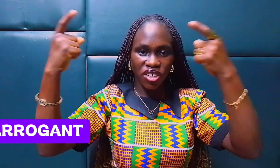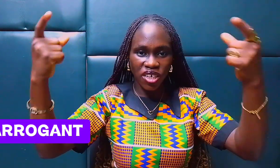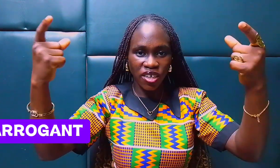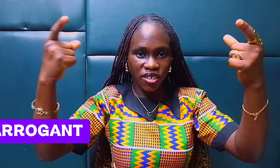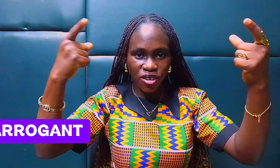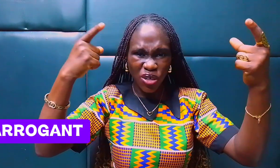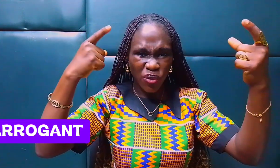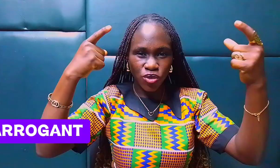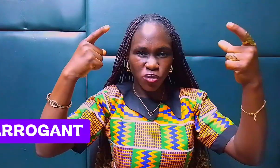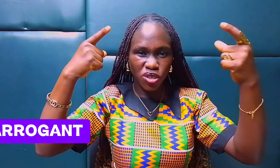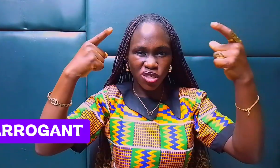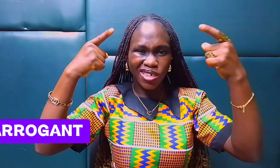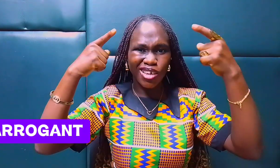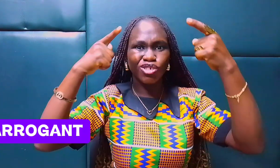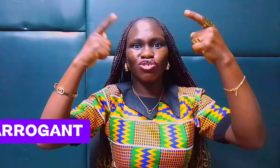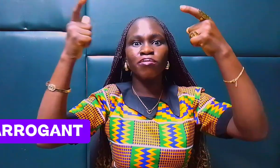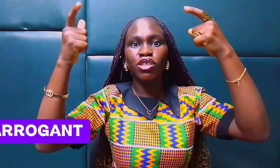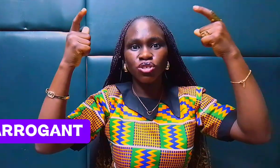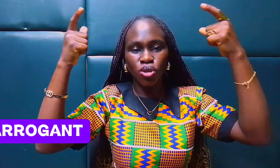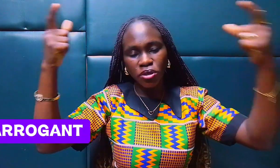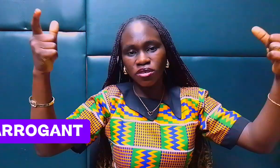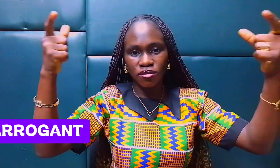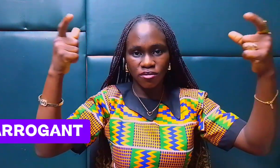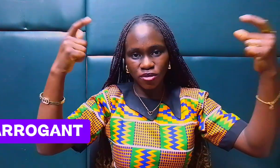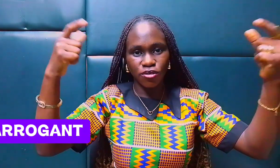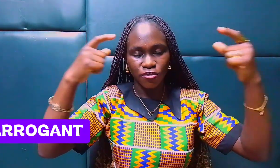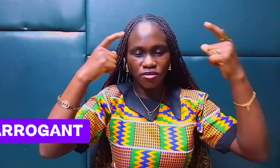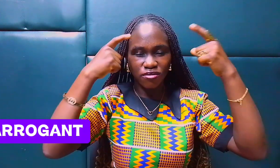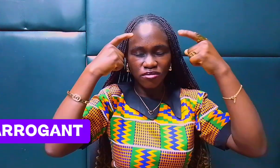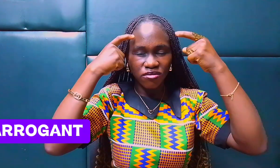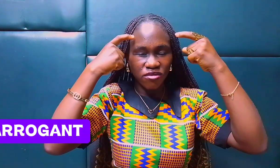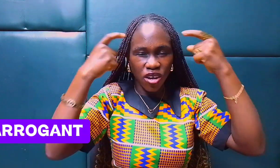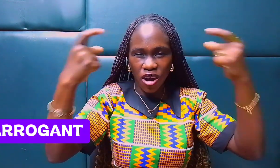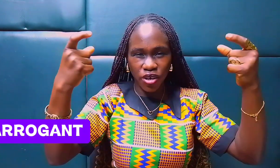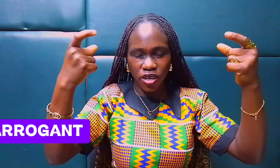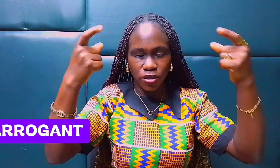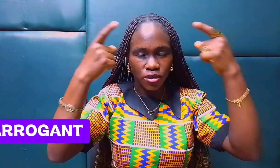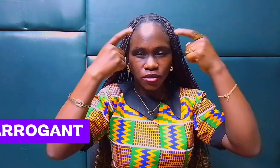is strong-headed, when someone is extremely stubborn, so arrogant,